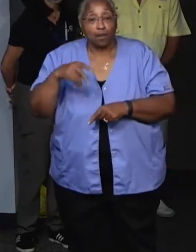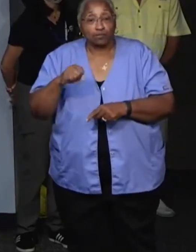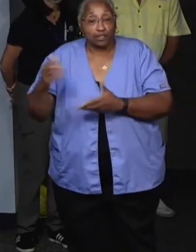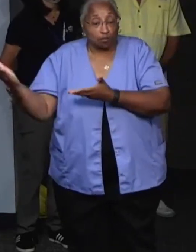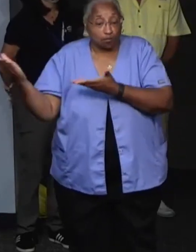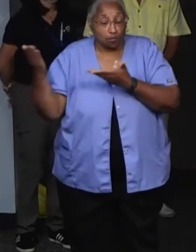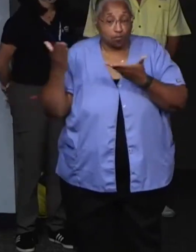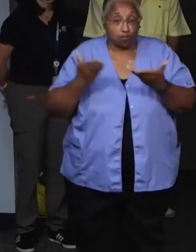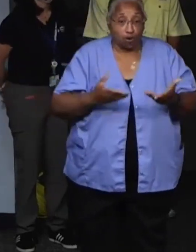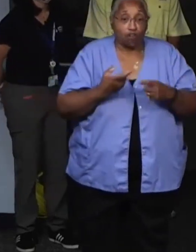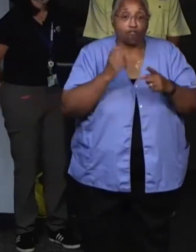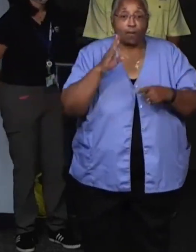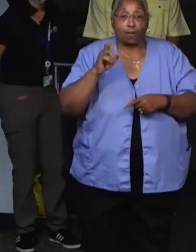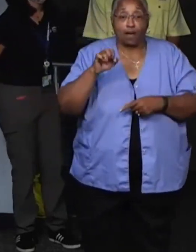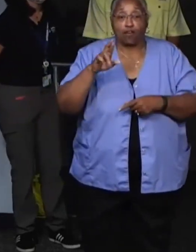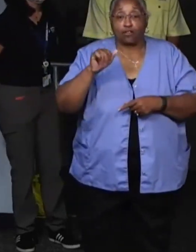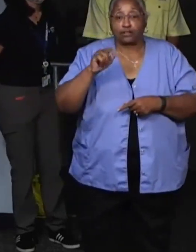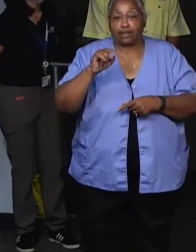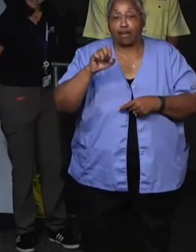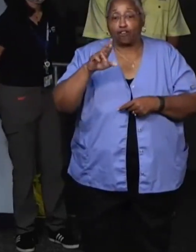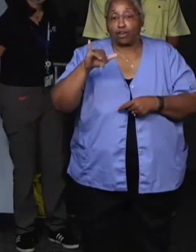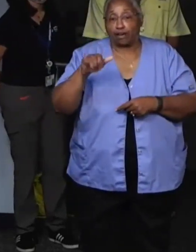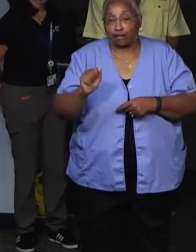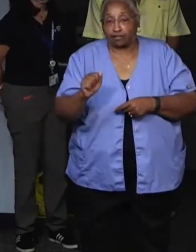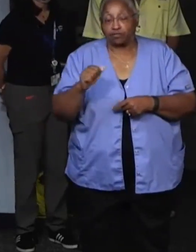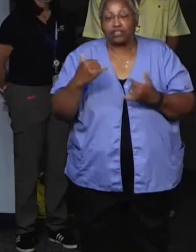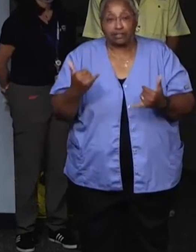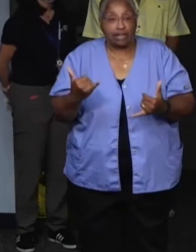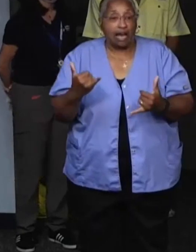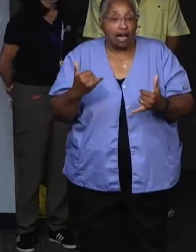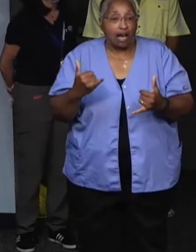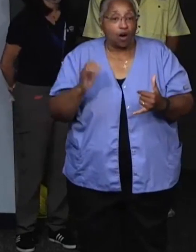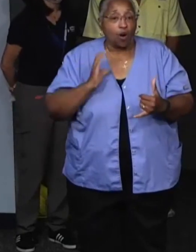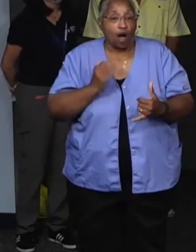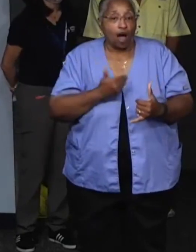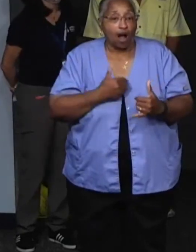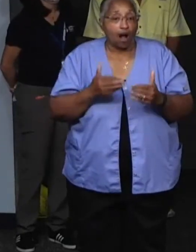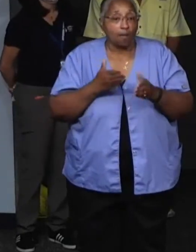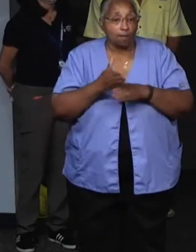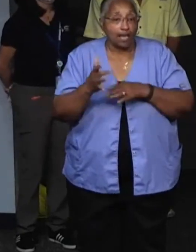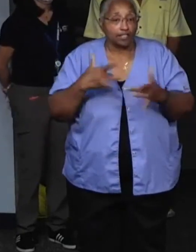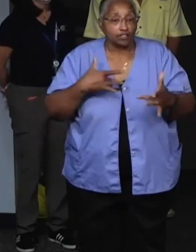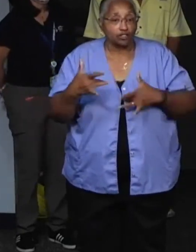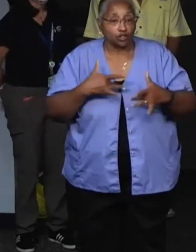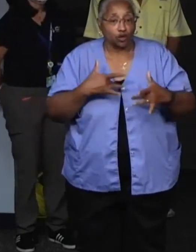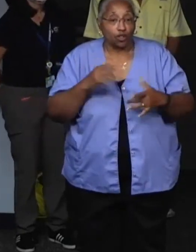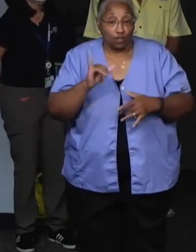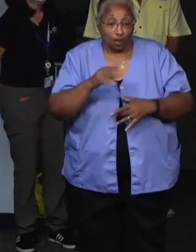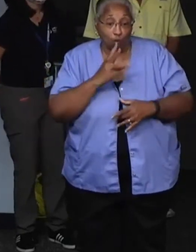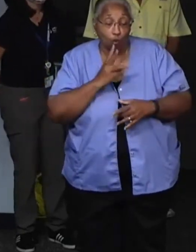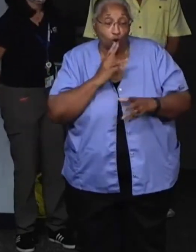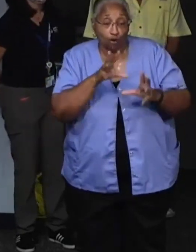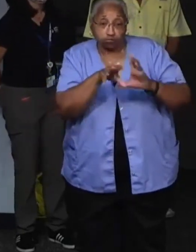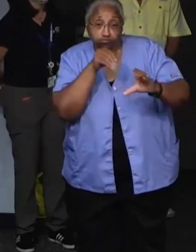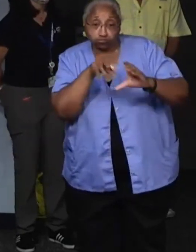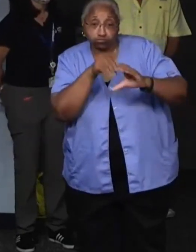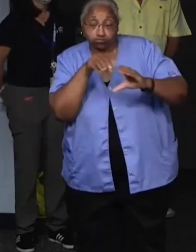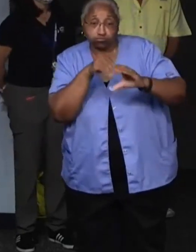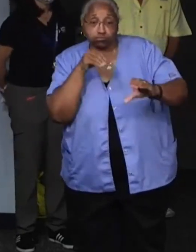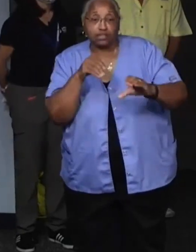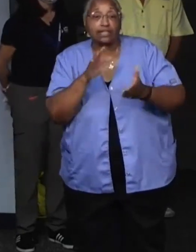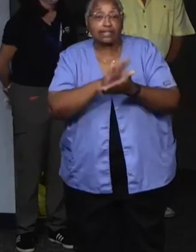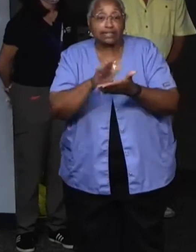barges today for Barataria. So right now it's getting that water out. It's getting the water out and then coming in and cleaning the roads to make sure people can